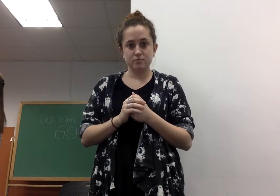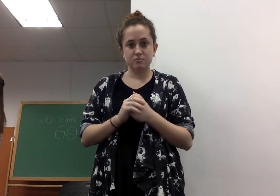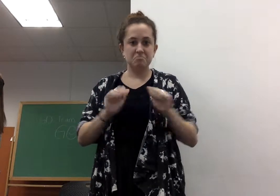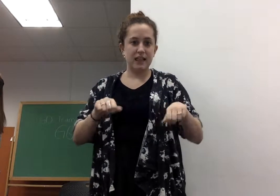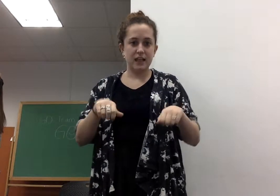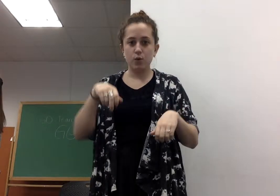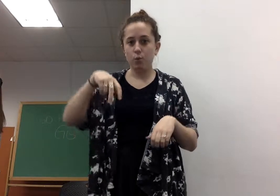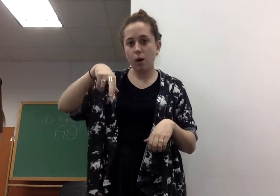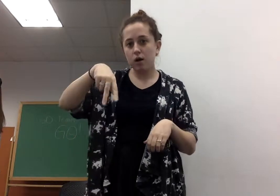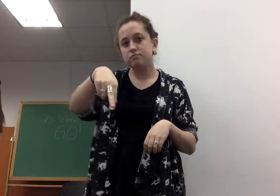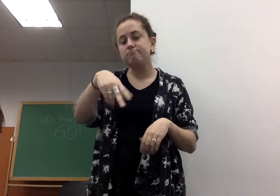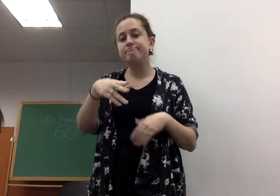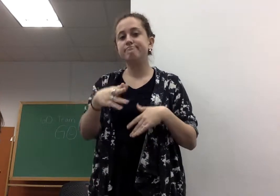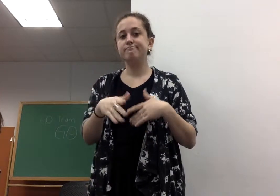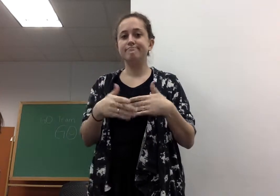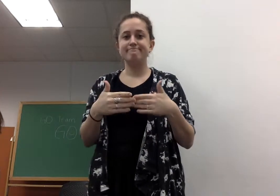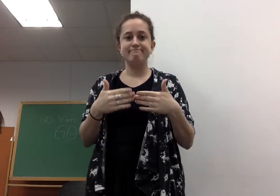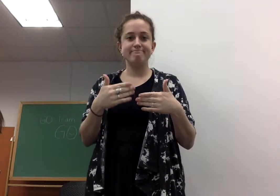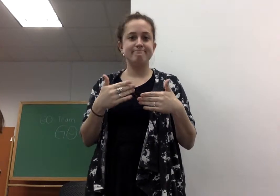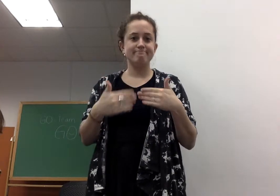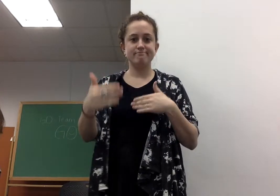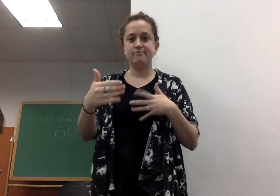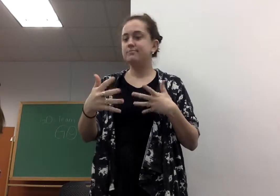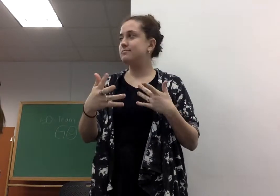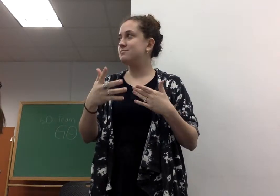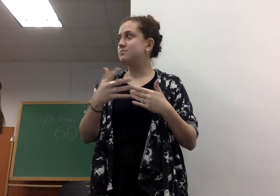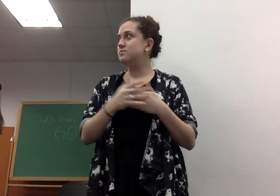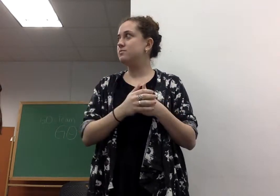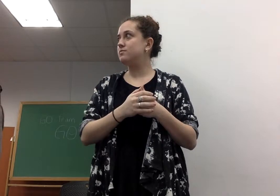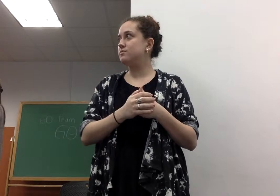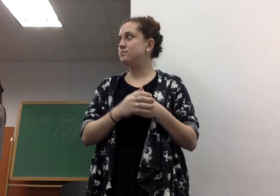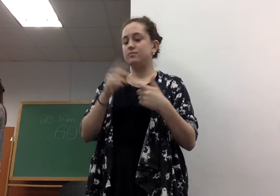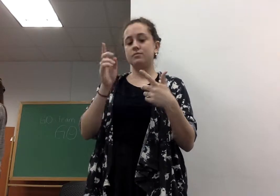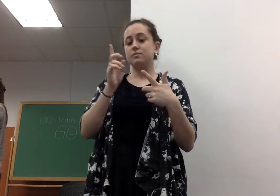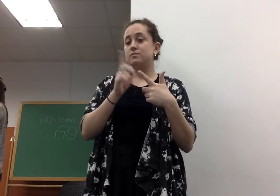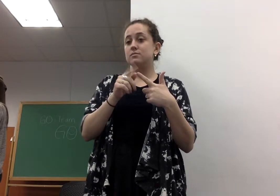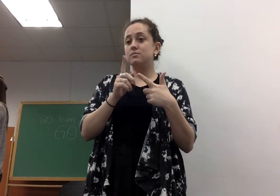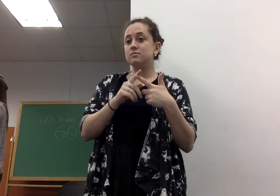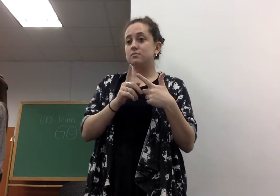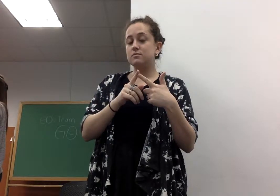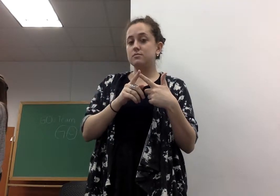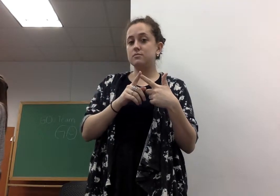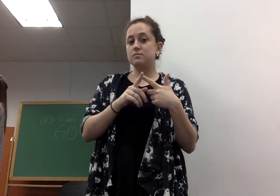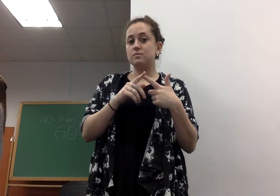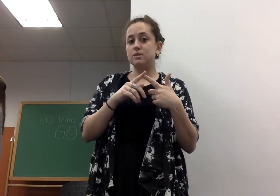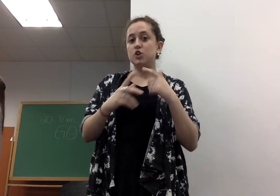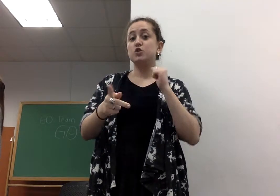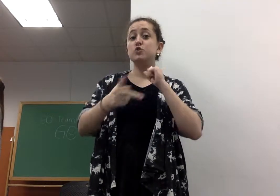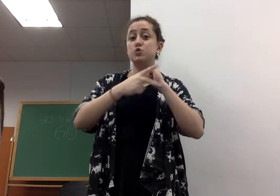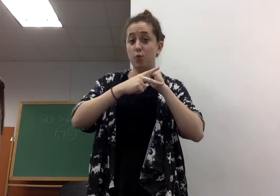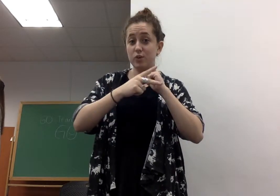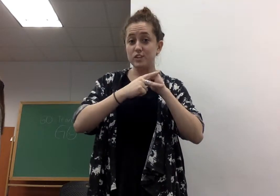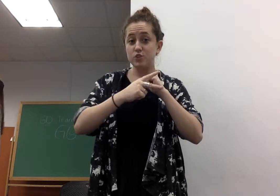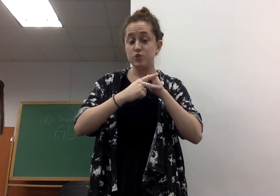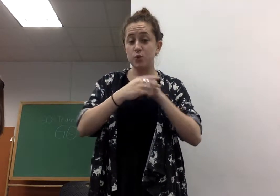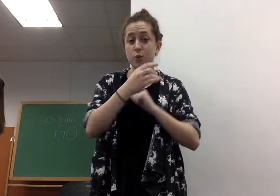Okay, what else does the skeletal system do for our body? Yes? Oh, wonderful. Storage. Storage of minerals. What are some minerals that we